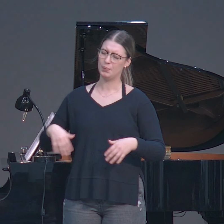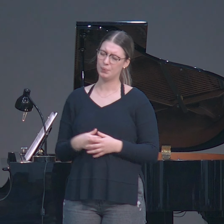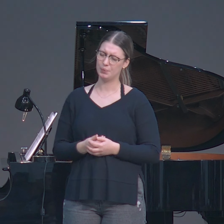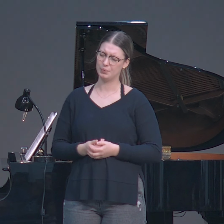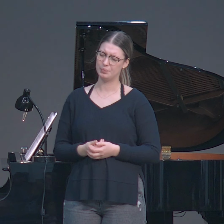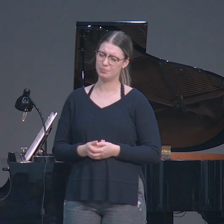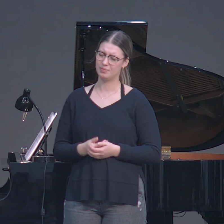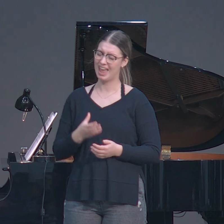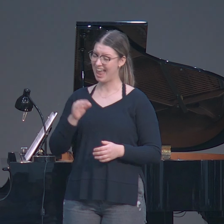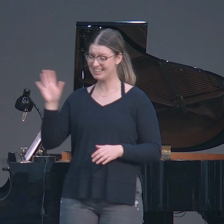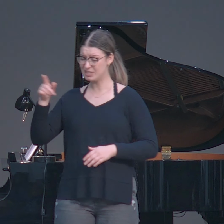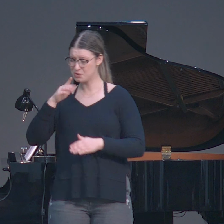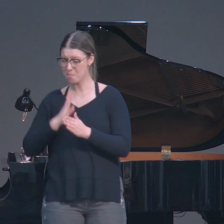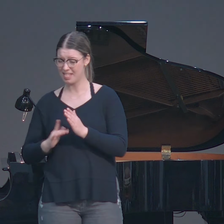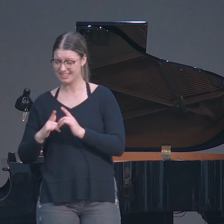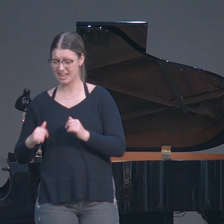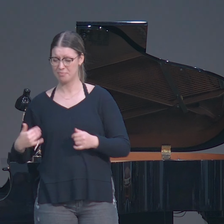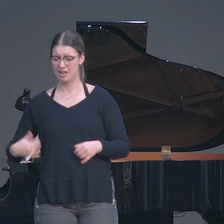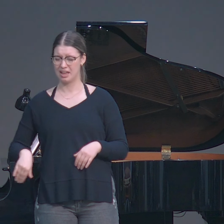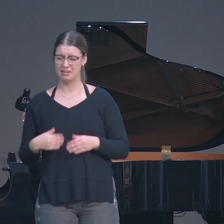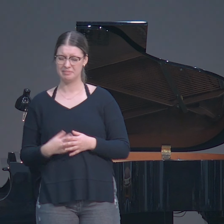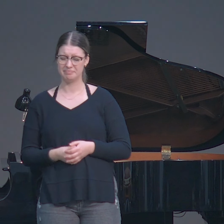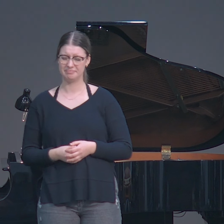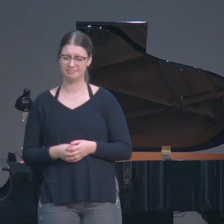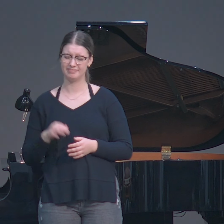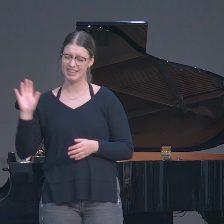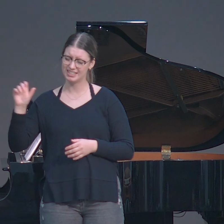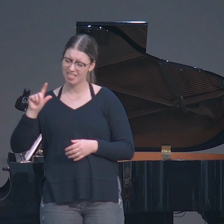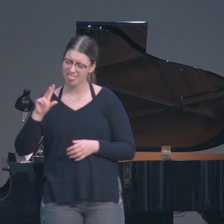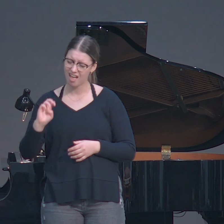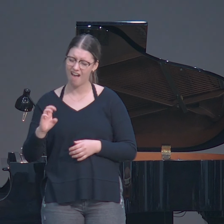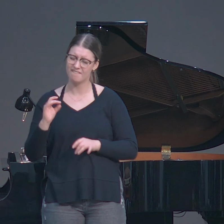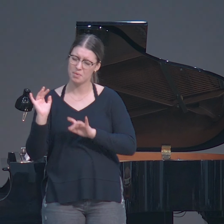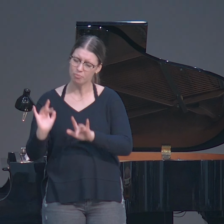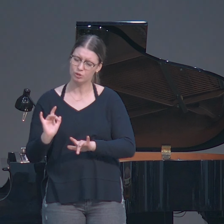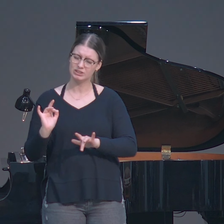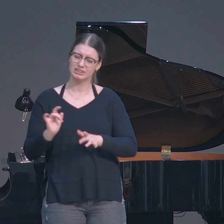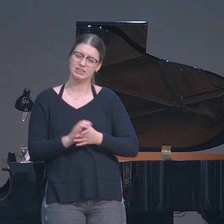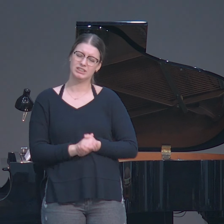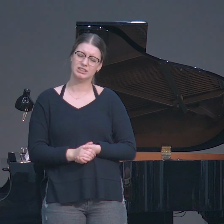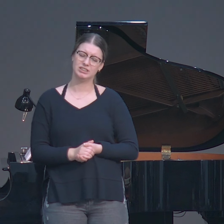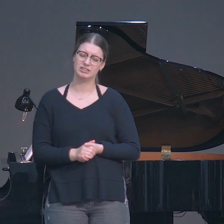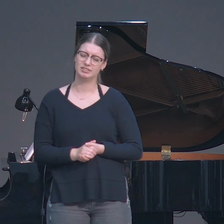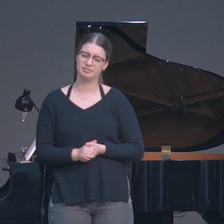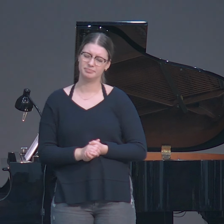in all his humility, in all his love, and all his mercy.